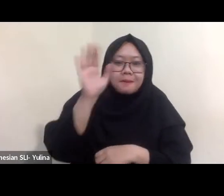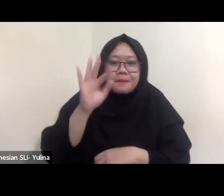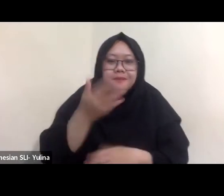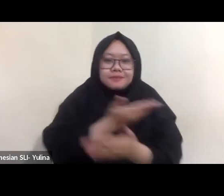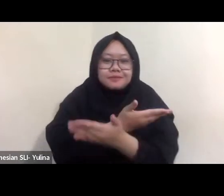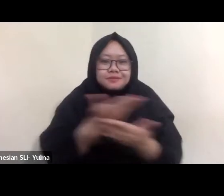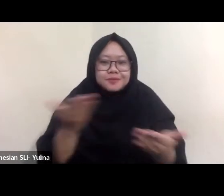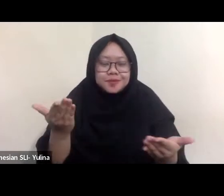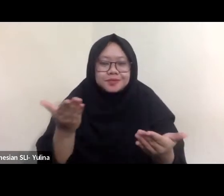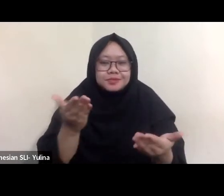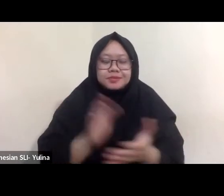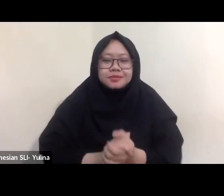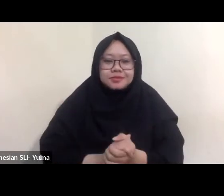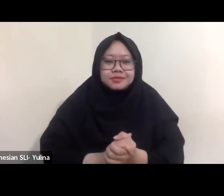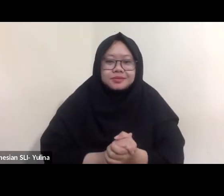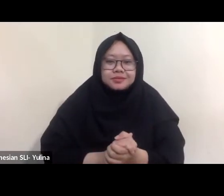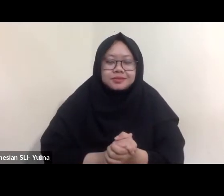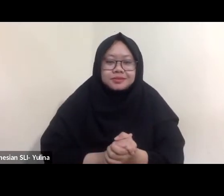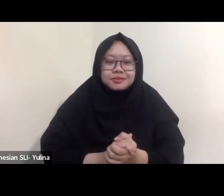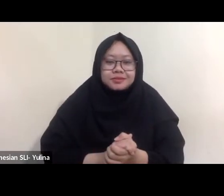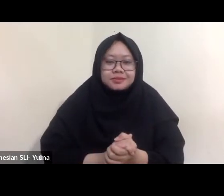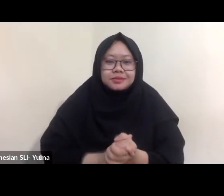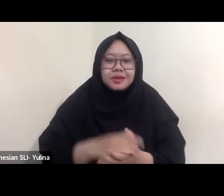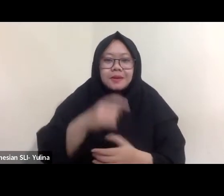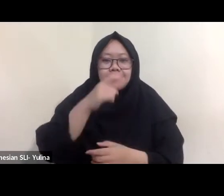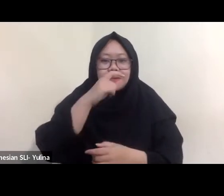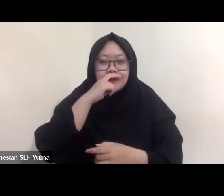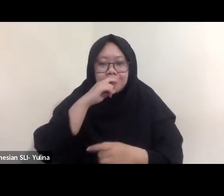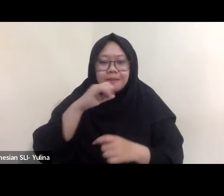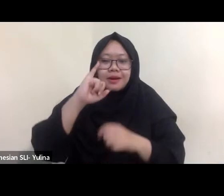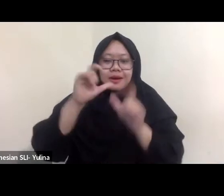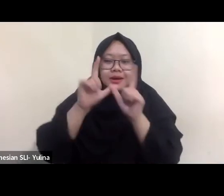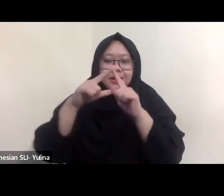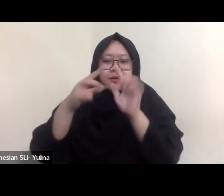Syahril, distinguished speakers,